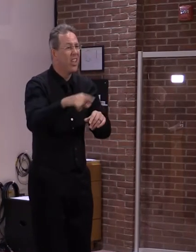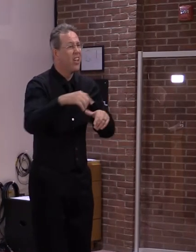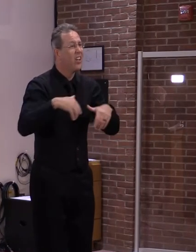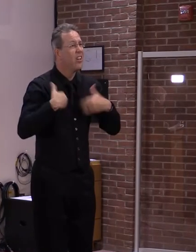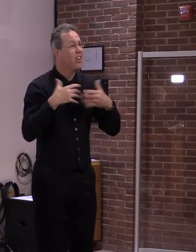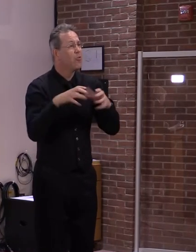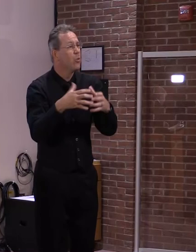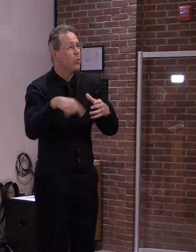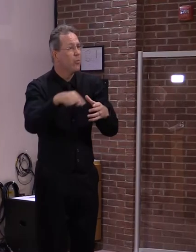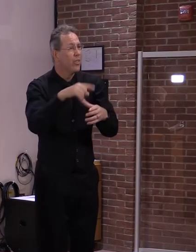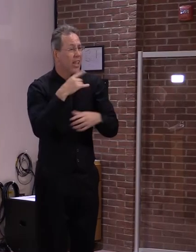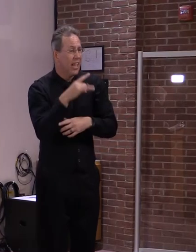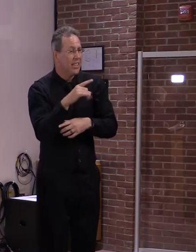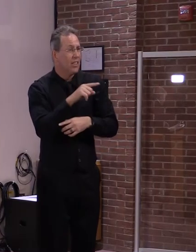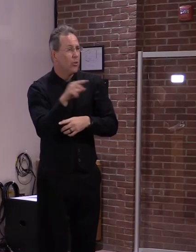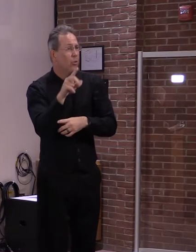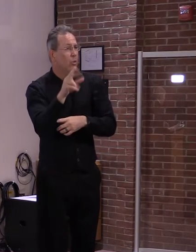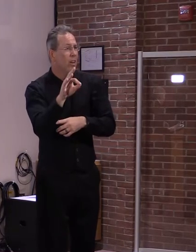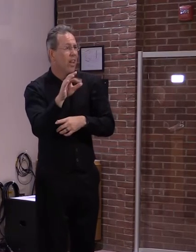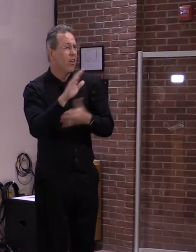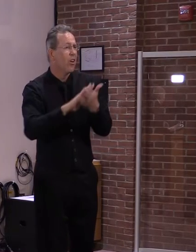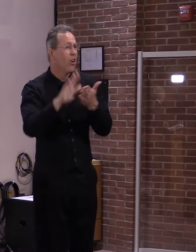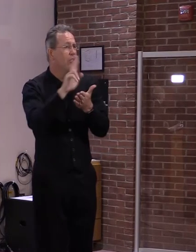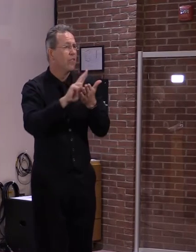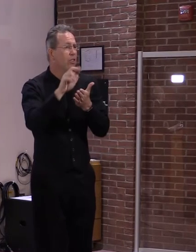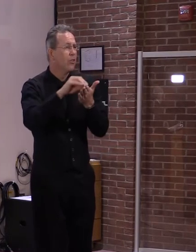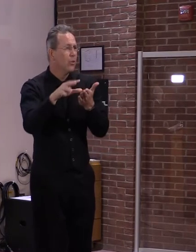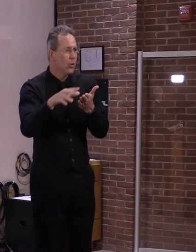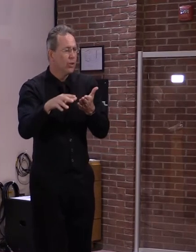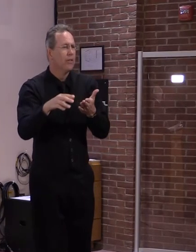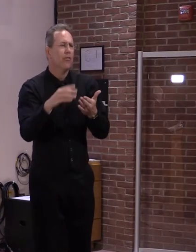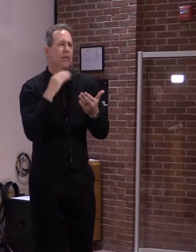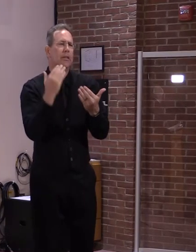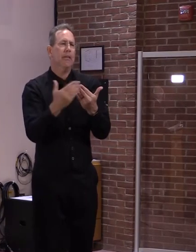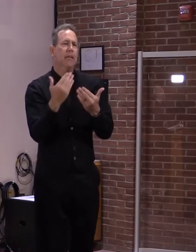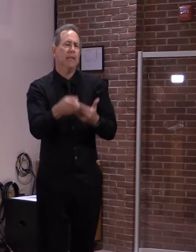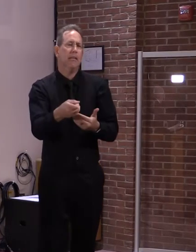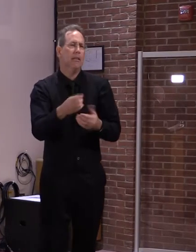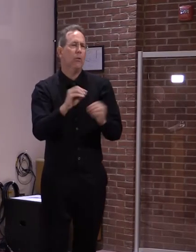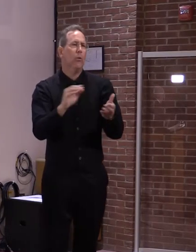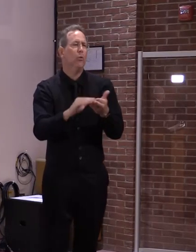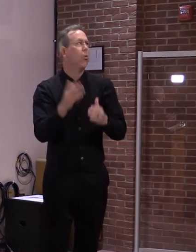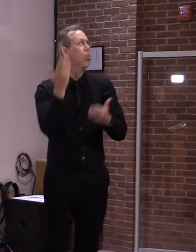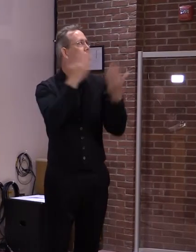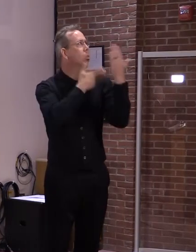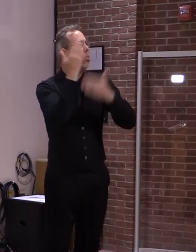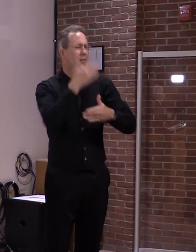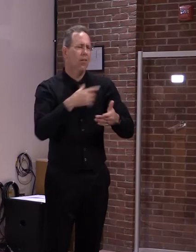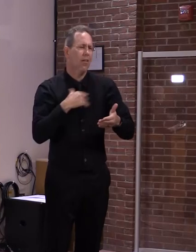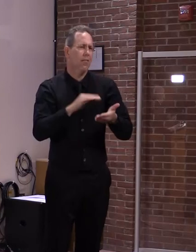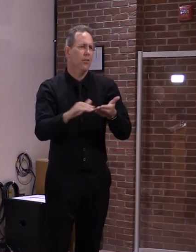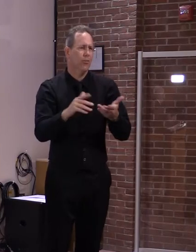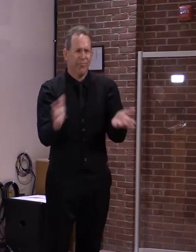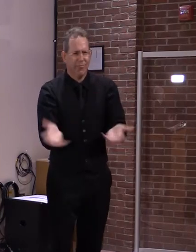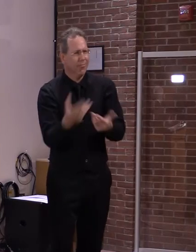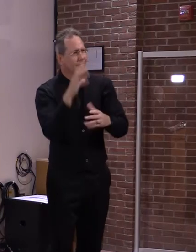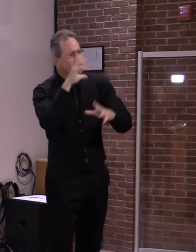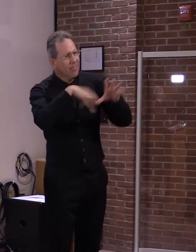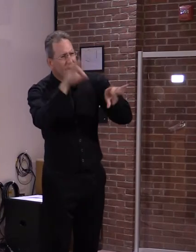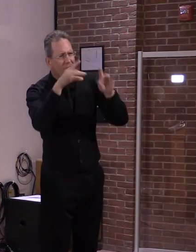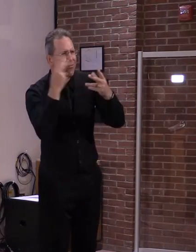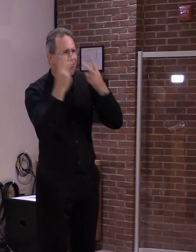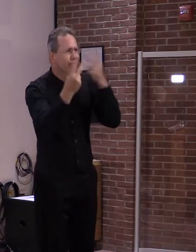to get a vaccine, and working in conjunction with several events that Higher Ground is doing, we'll be